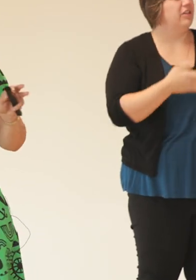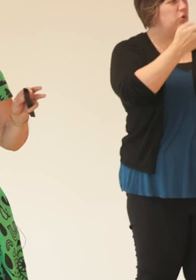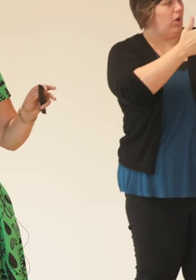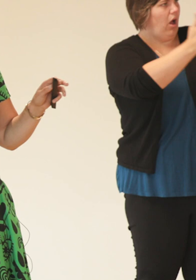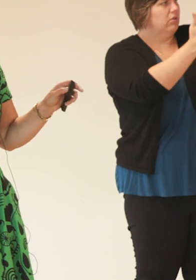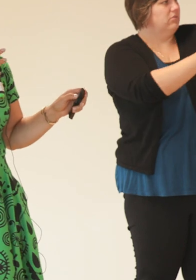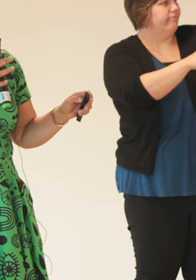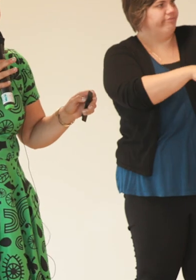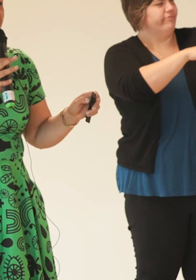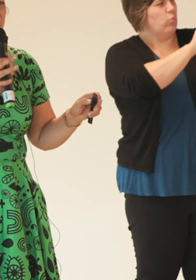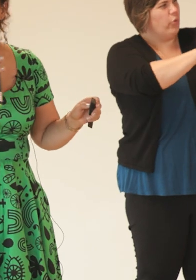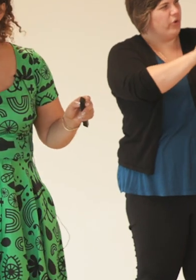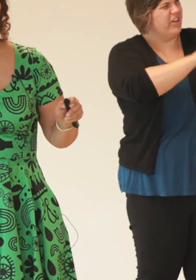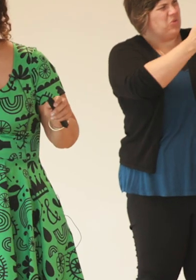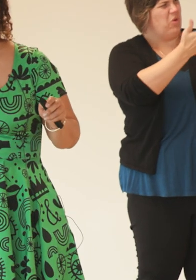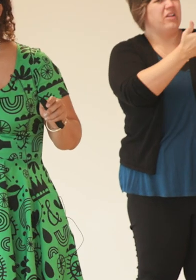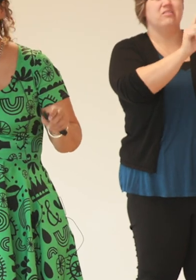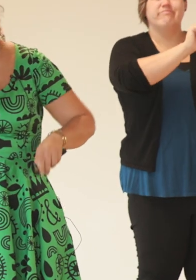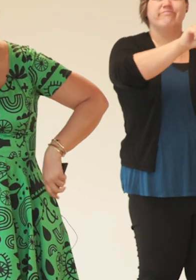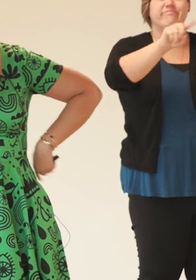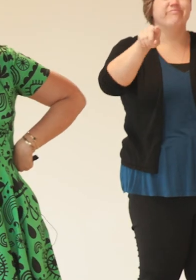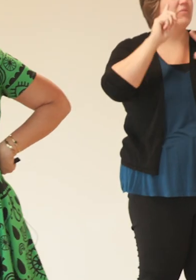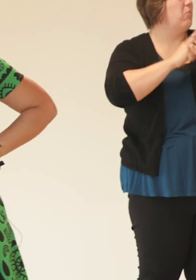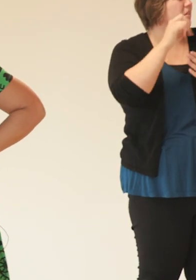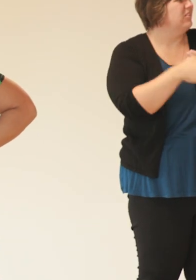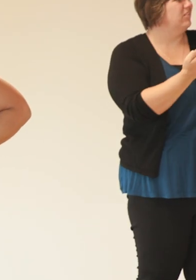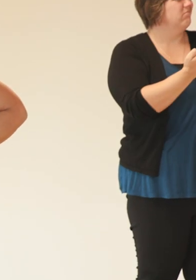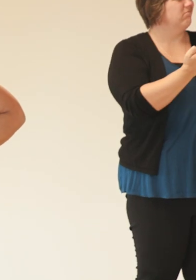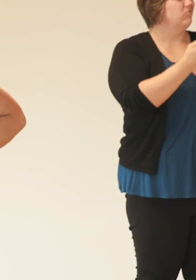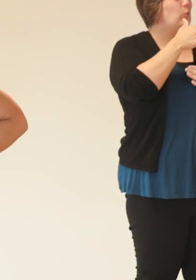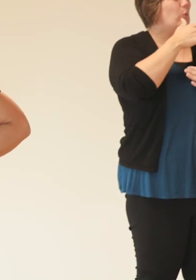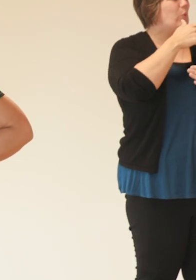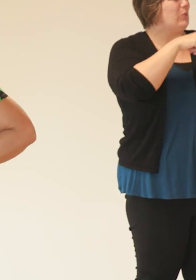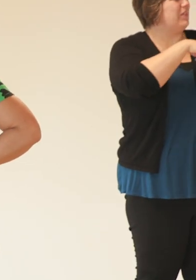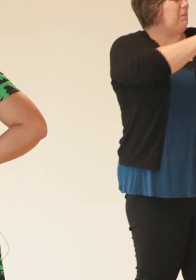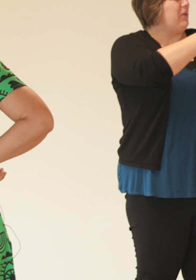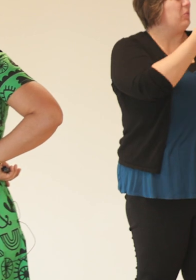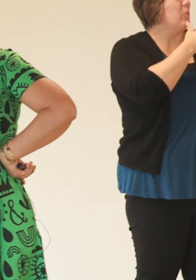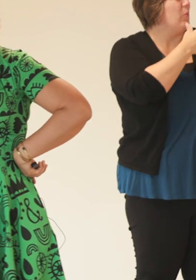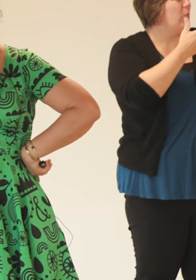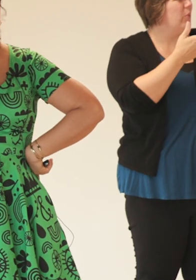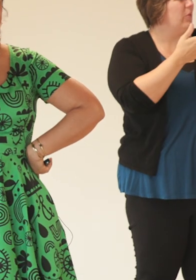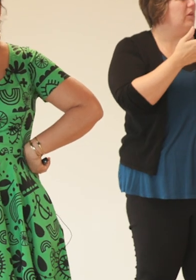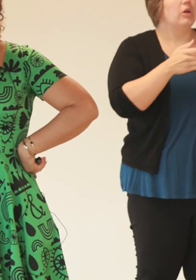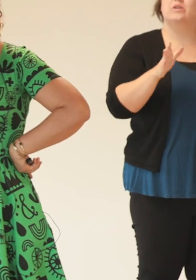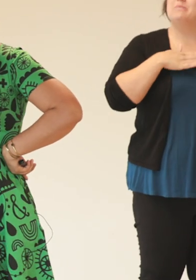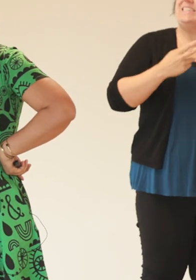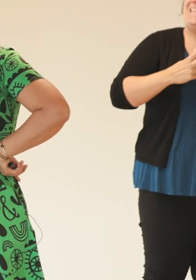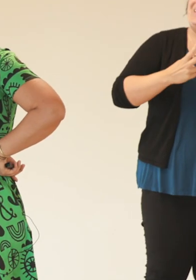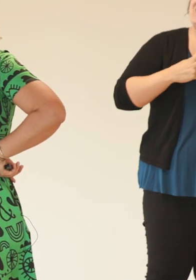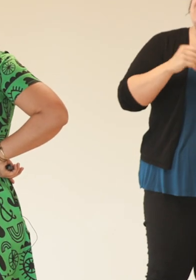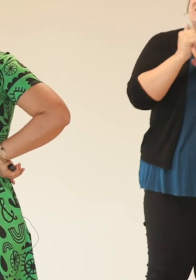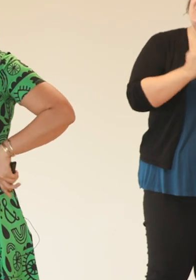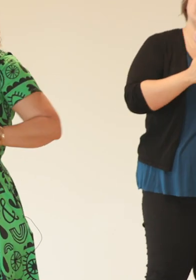for a year to do this project? Who's paying you for this? Like, how do you, what? Like, no, I'm using all my fundings for this, my savings. They're